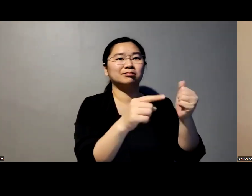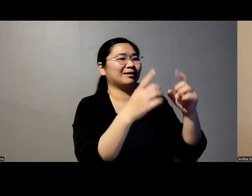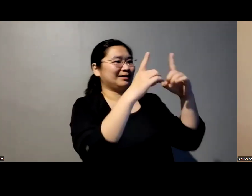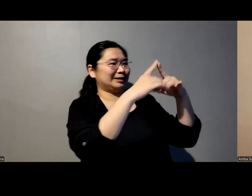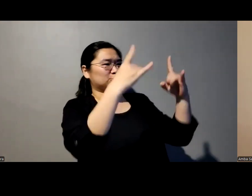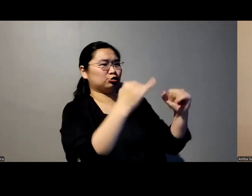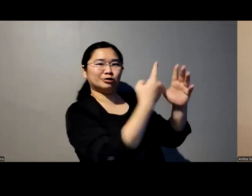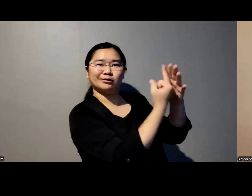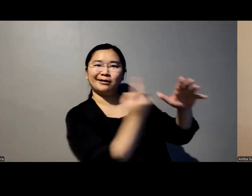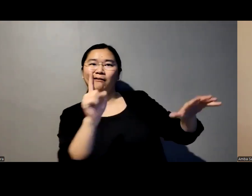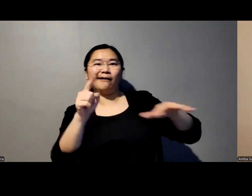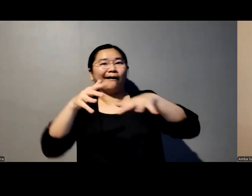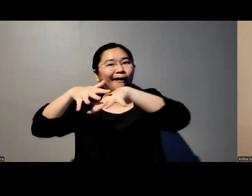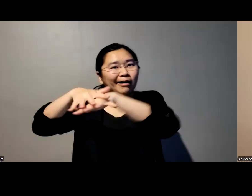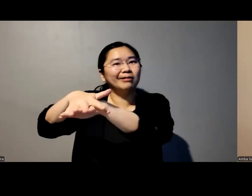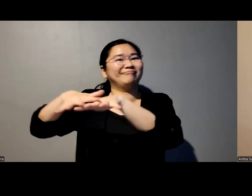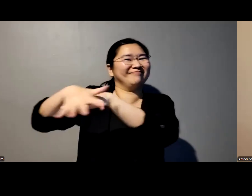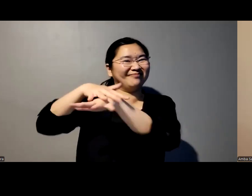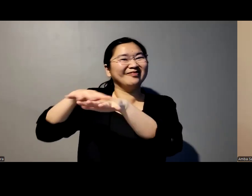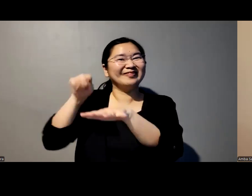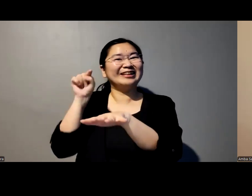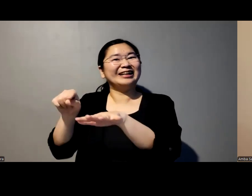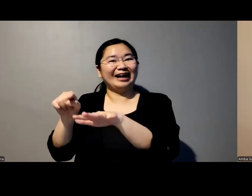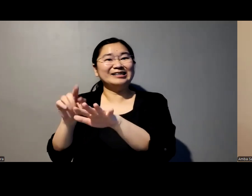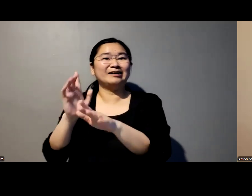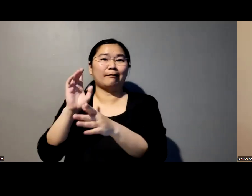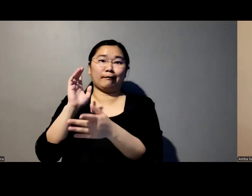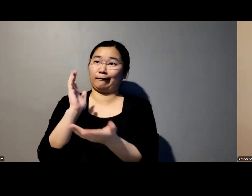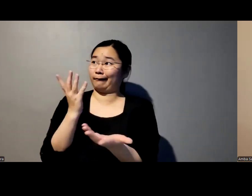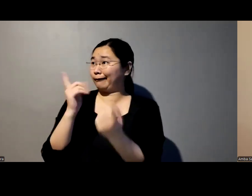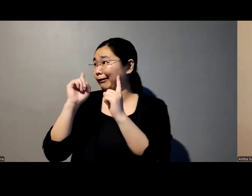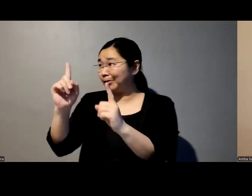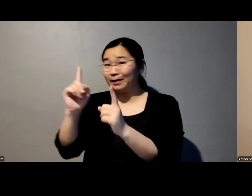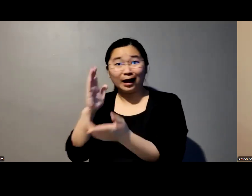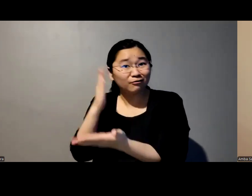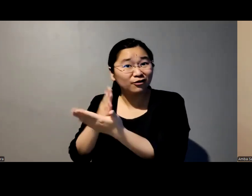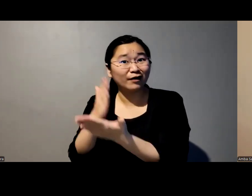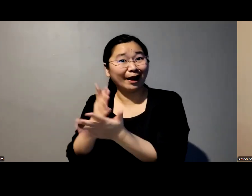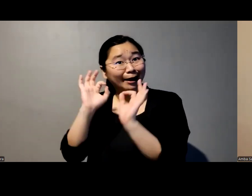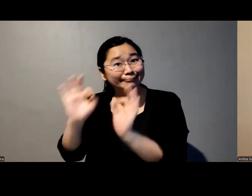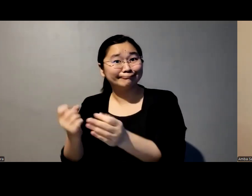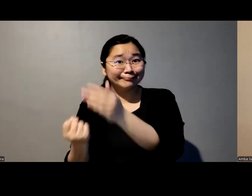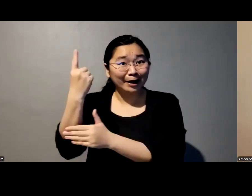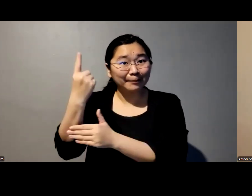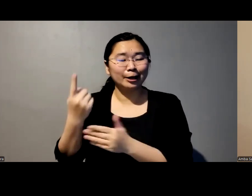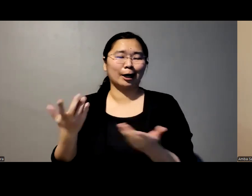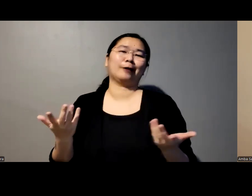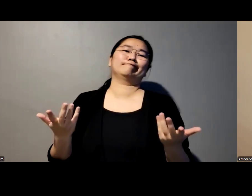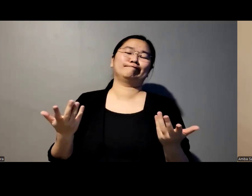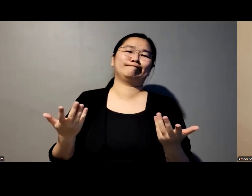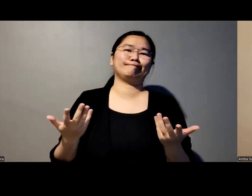talk about international cooperation and whether that's really impacting the lives of people in institutions or people at risk